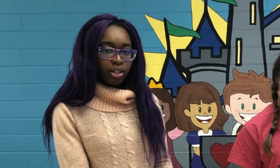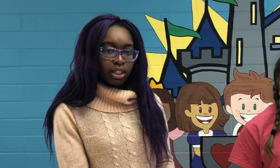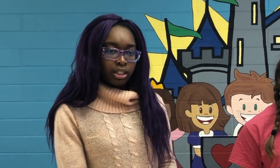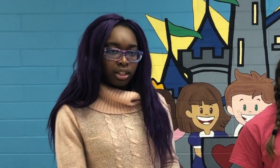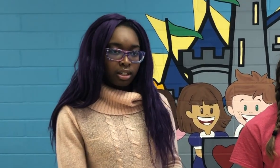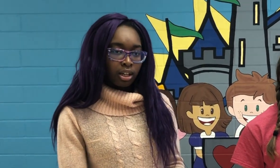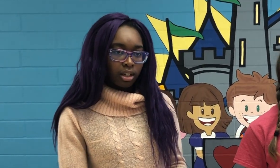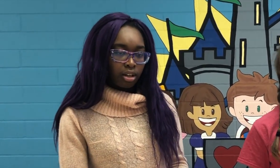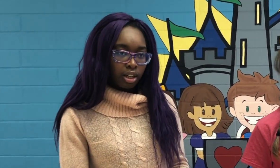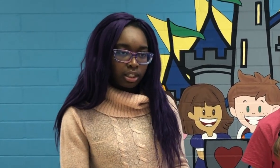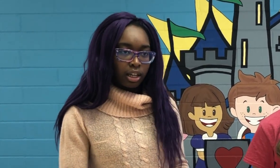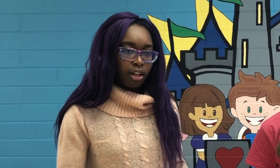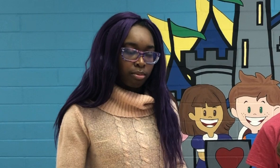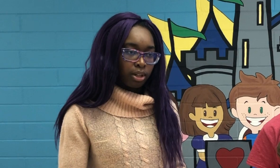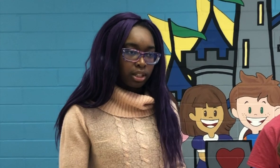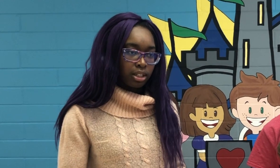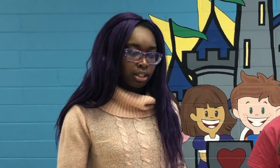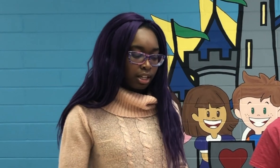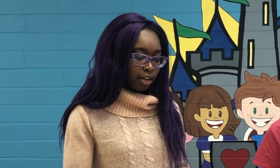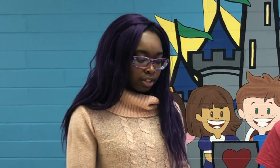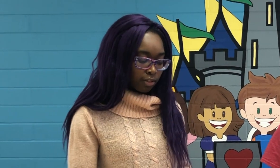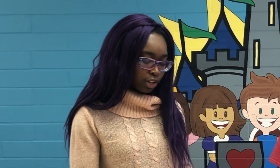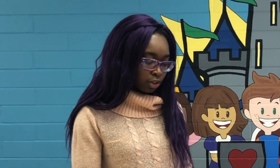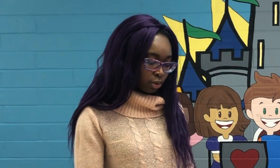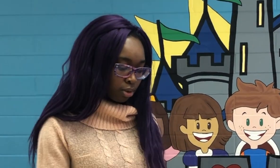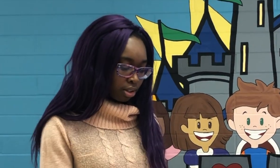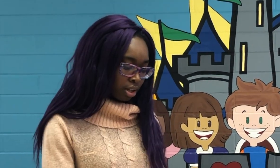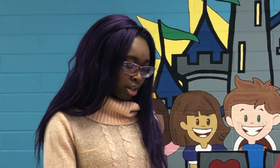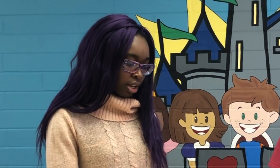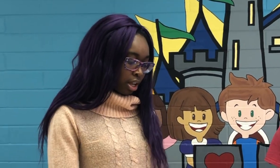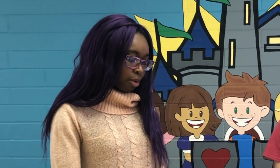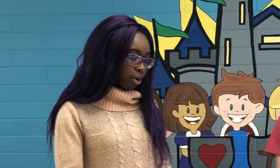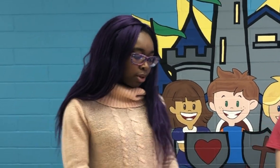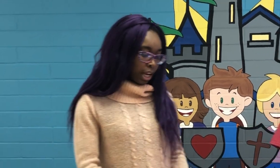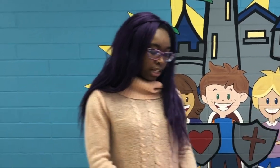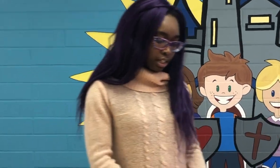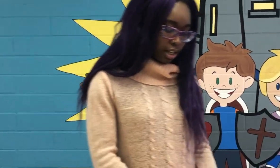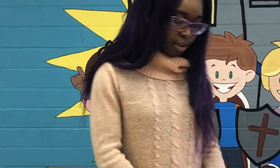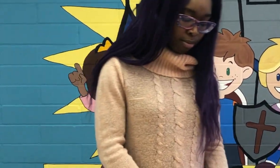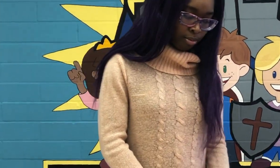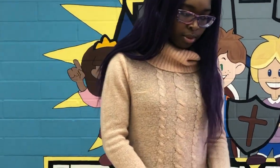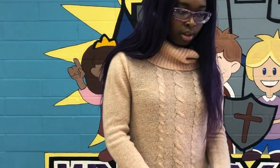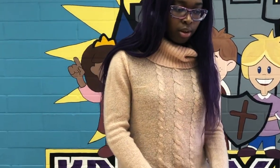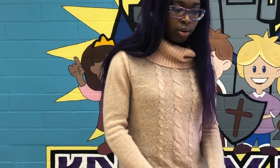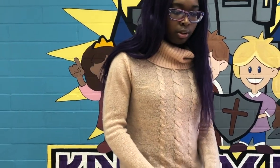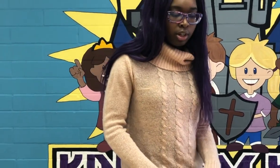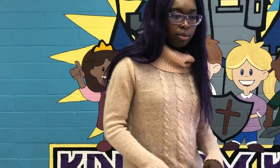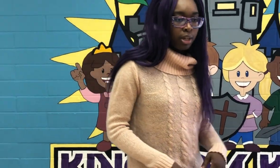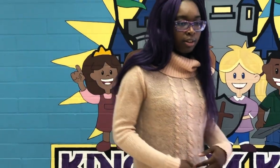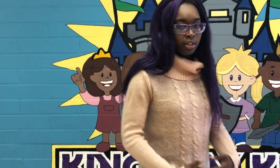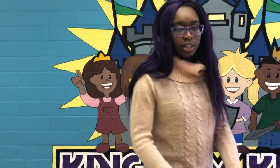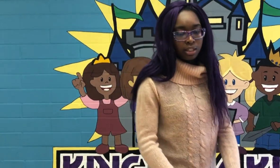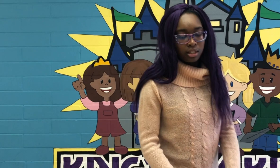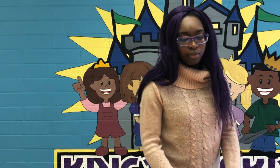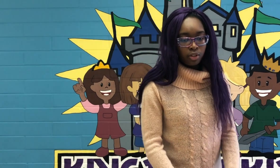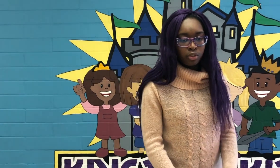Spirit and God to help us to have self-control. And when we ask him, oh Lord, help me have self-control in